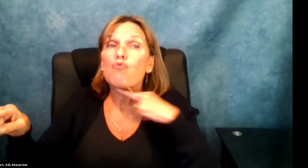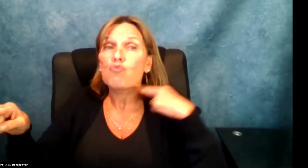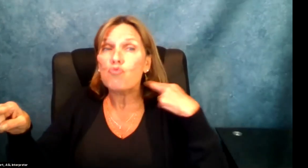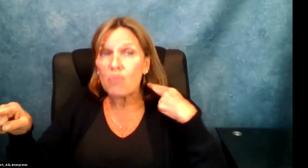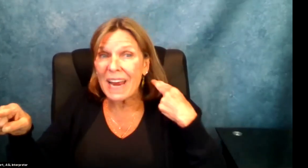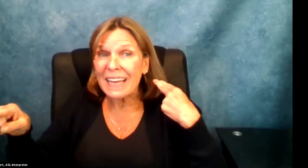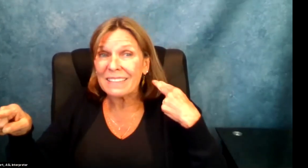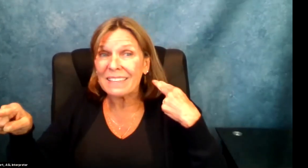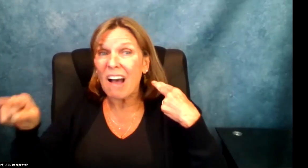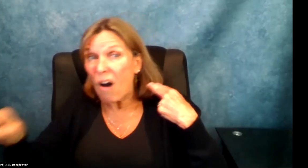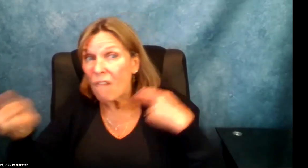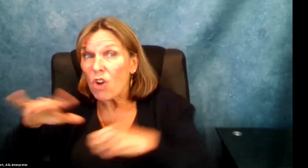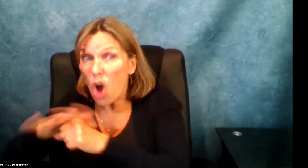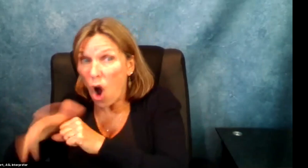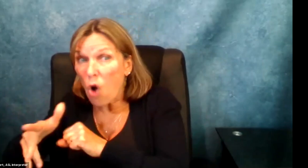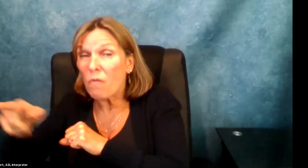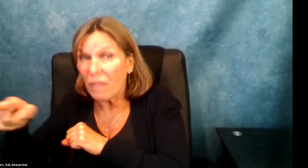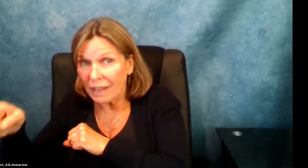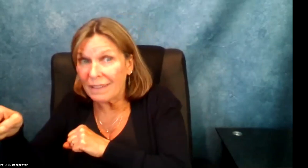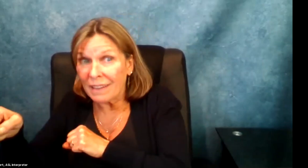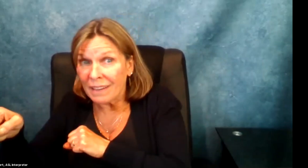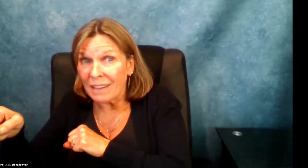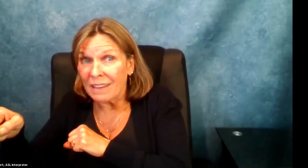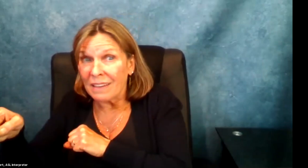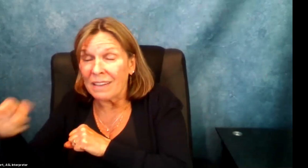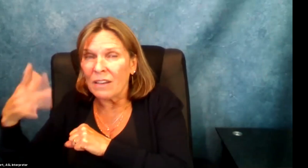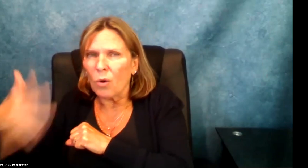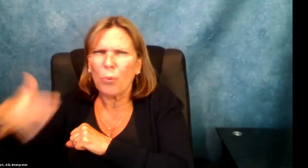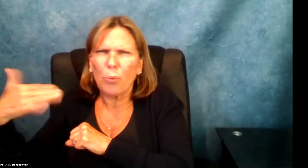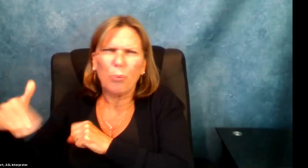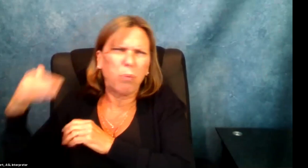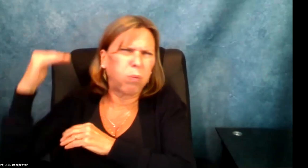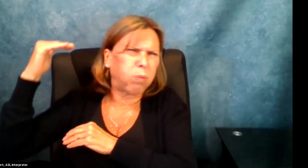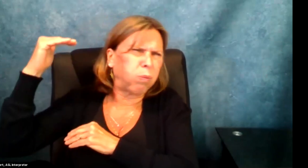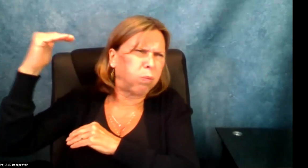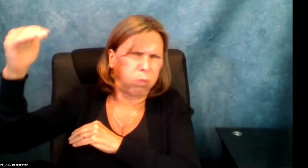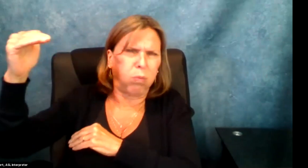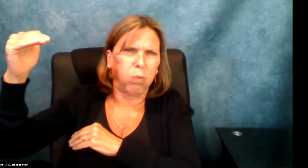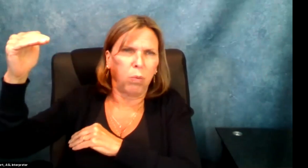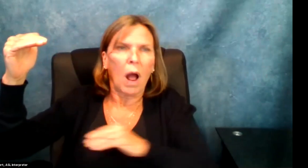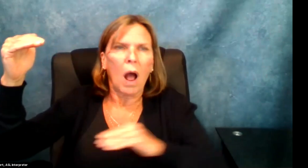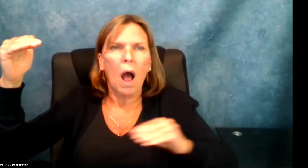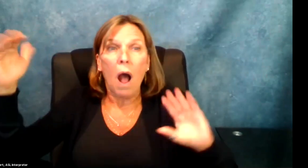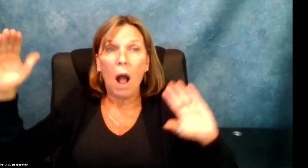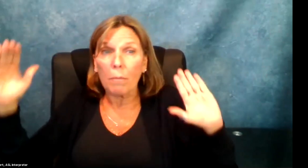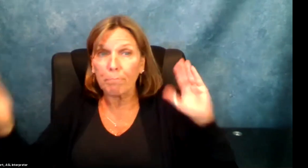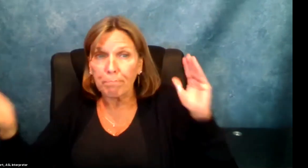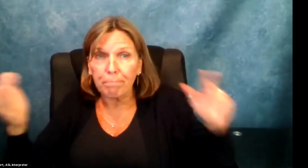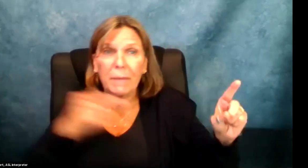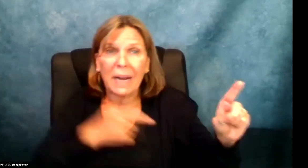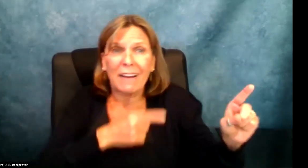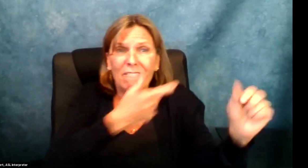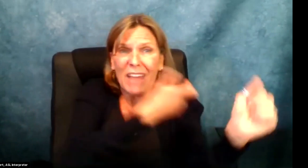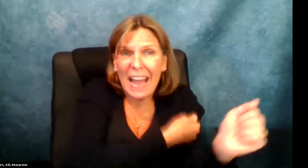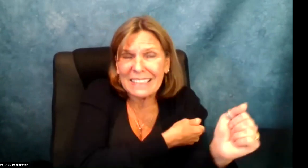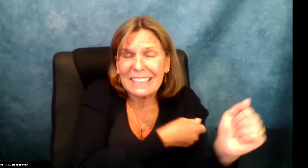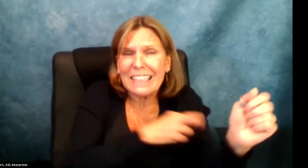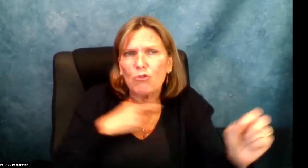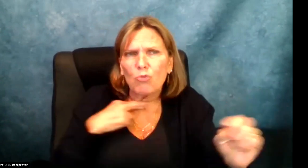illness, at least we know this with COVID-19, certainly outweighs the risk of what we know about the vaccine and